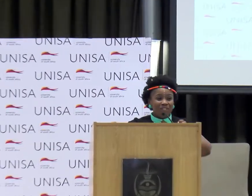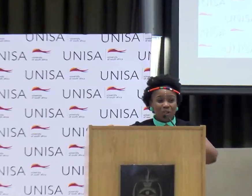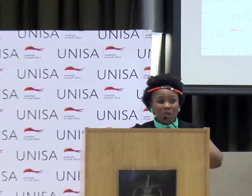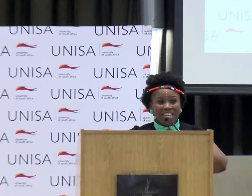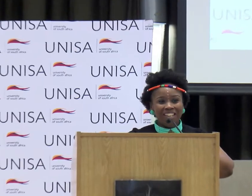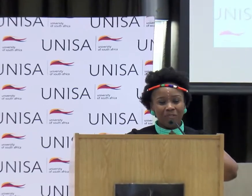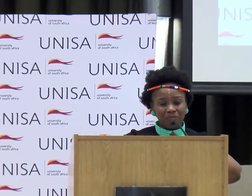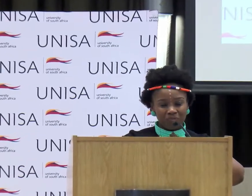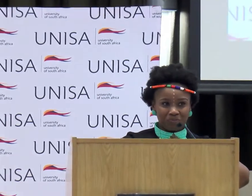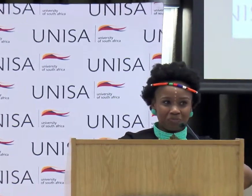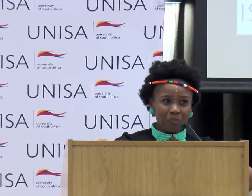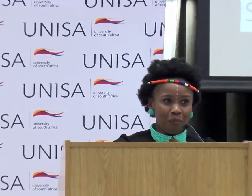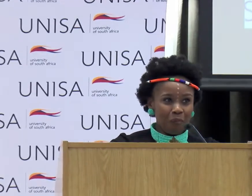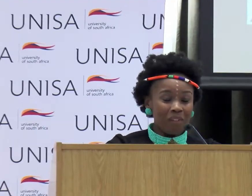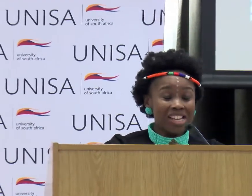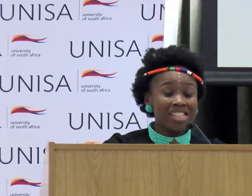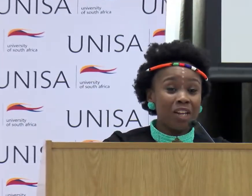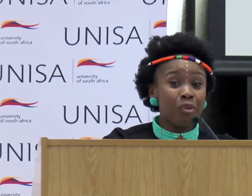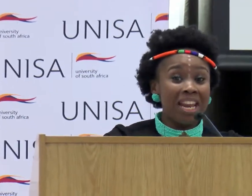Molweni,